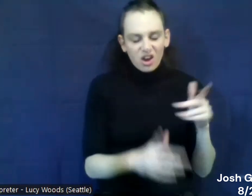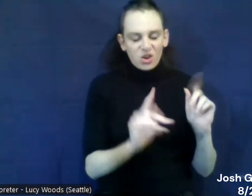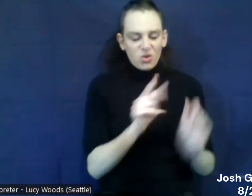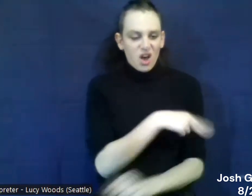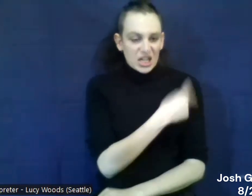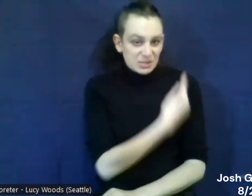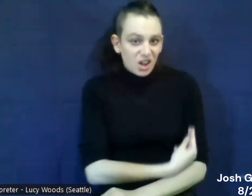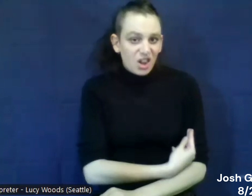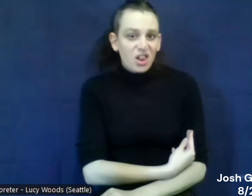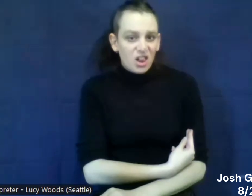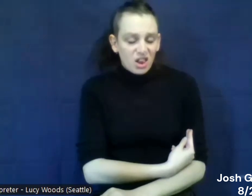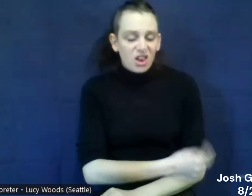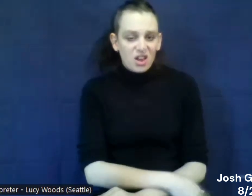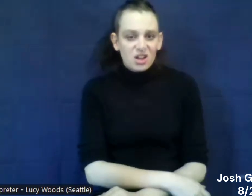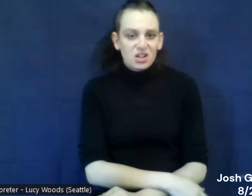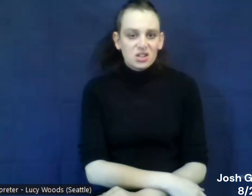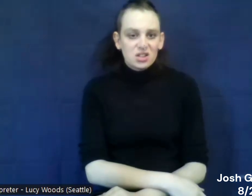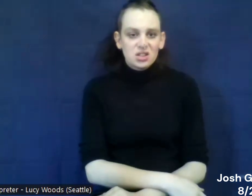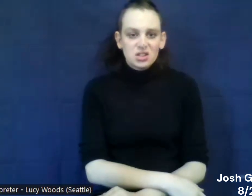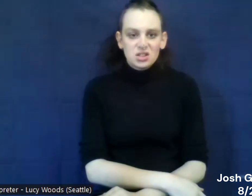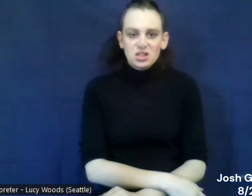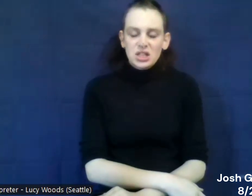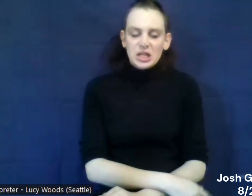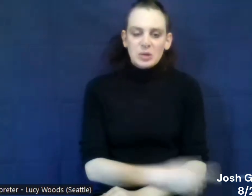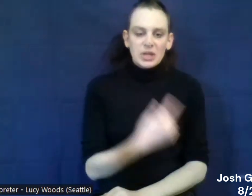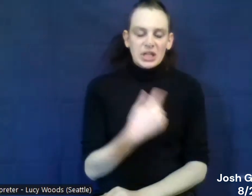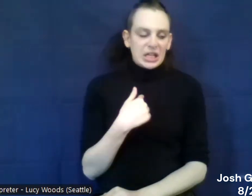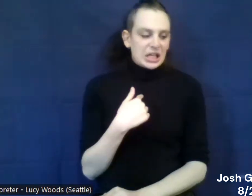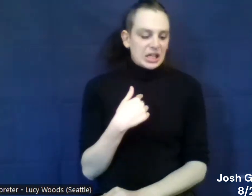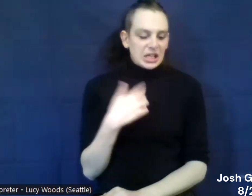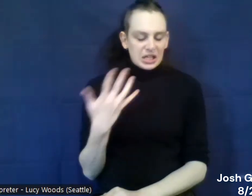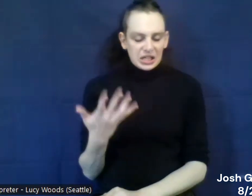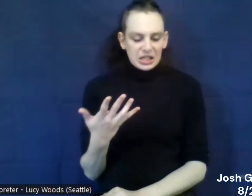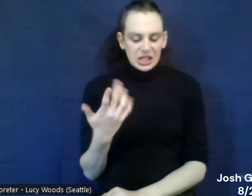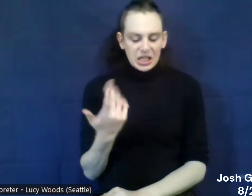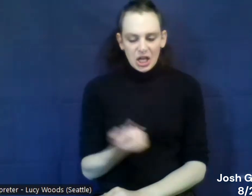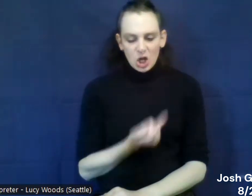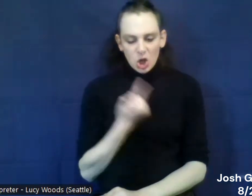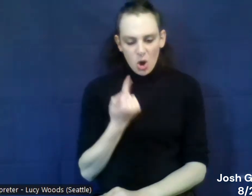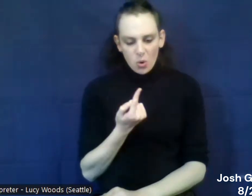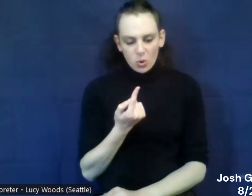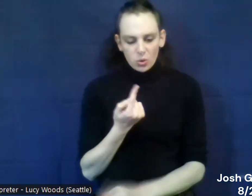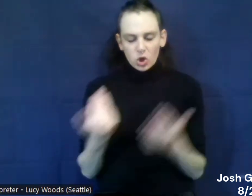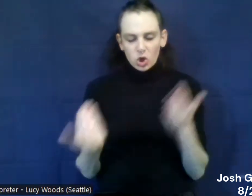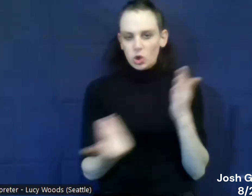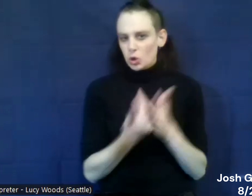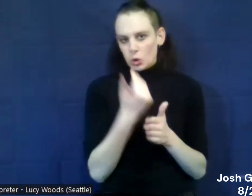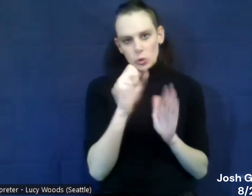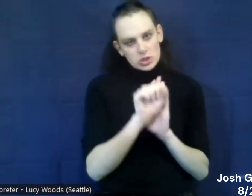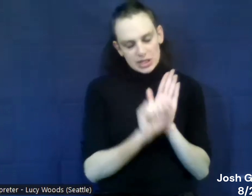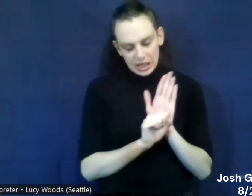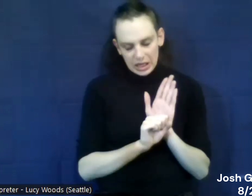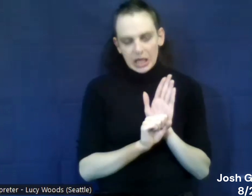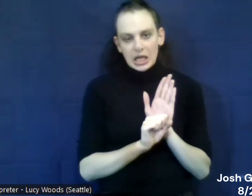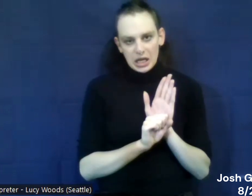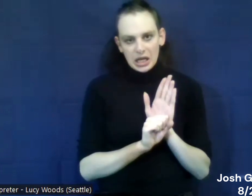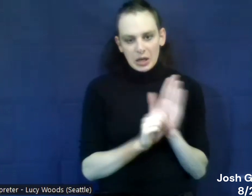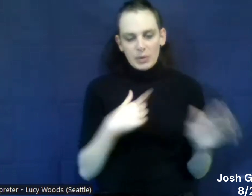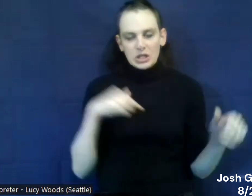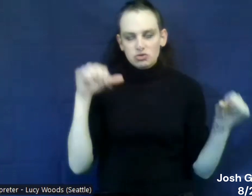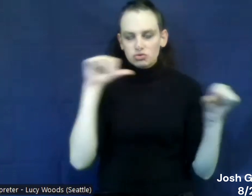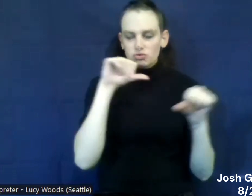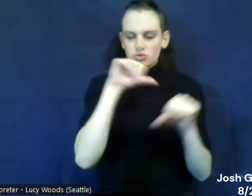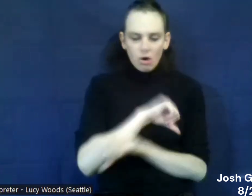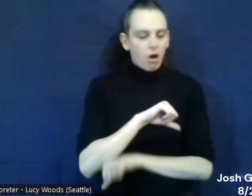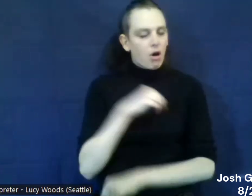And I was in this position where I was alone in another state. I was drunk all the time, so